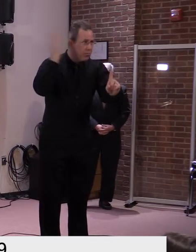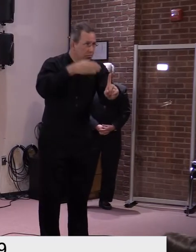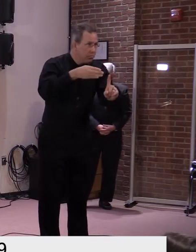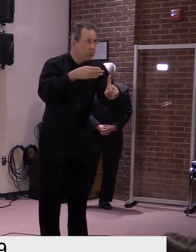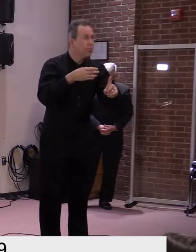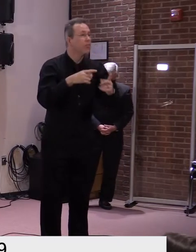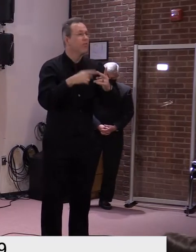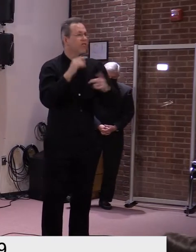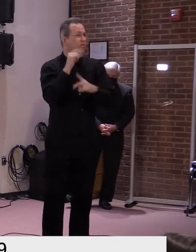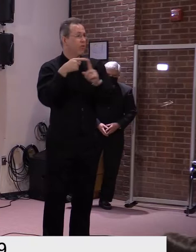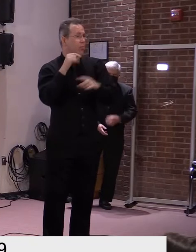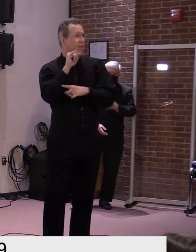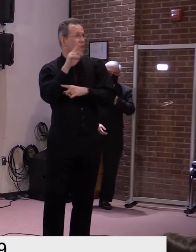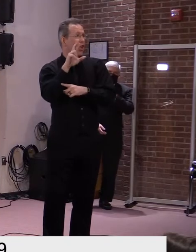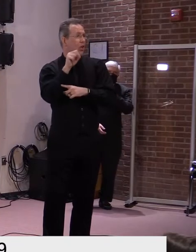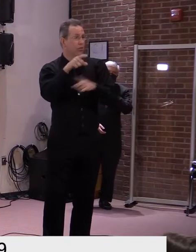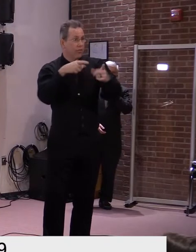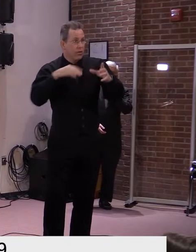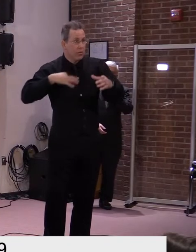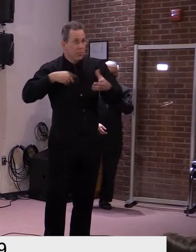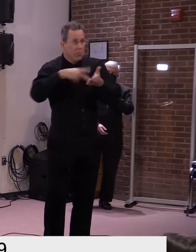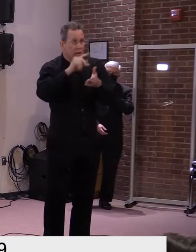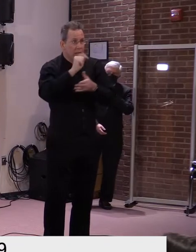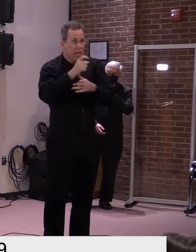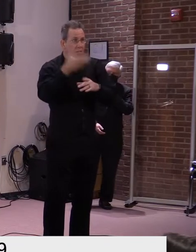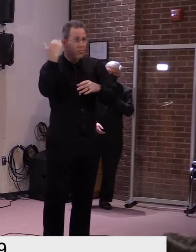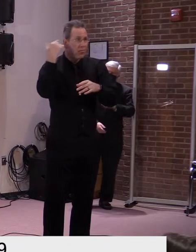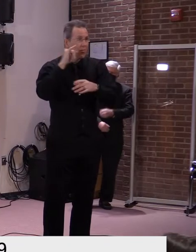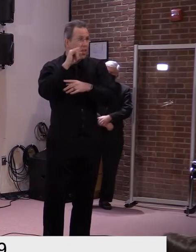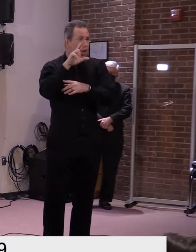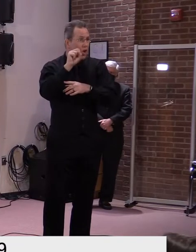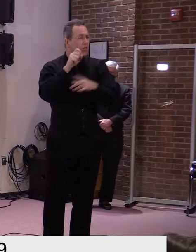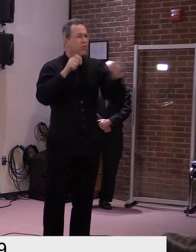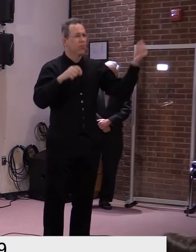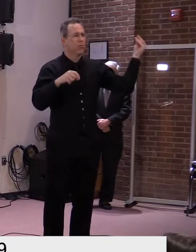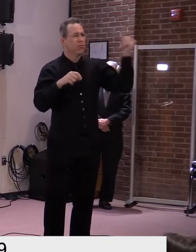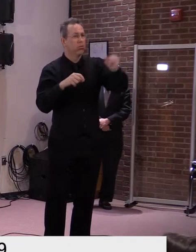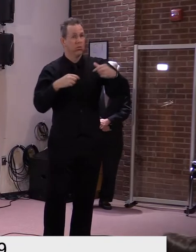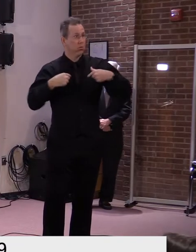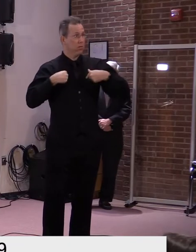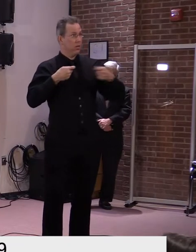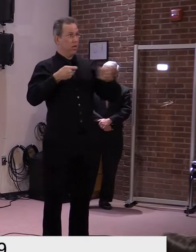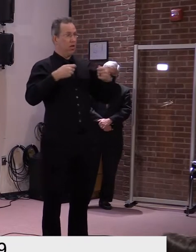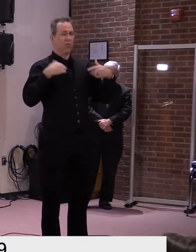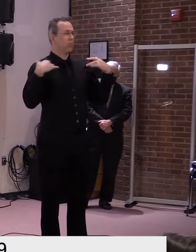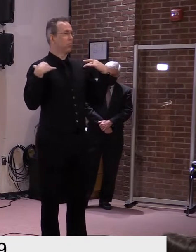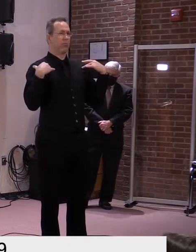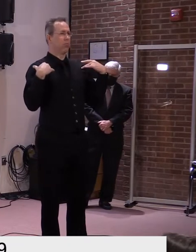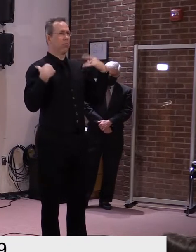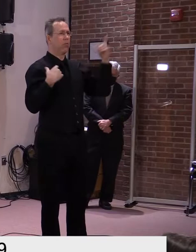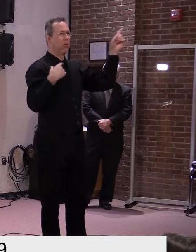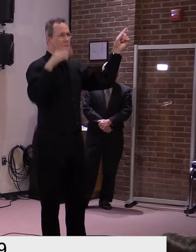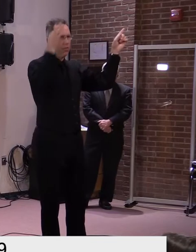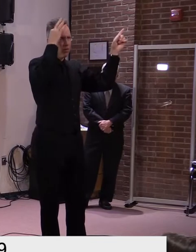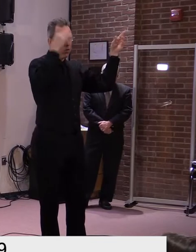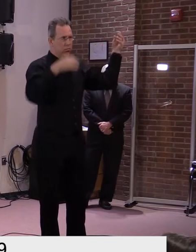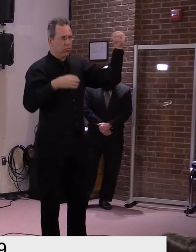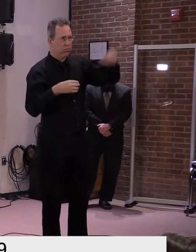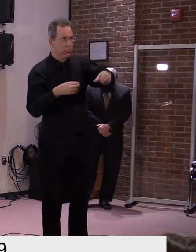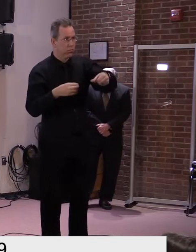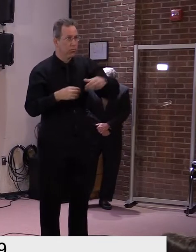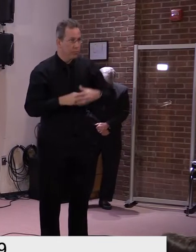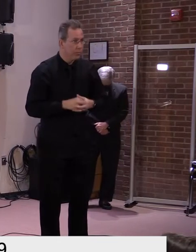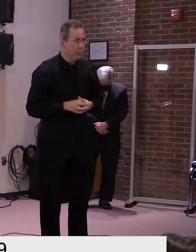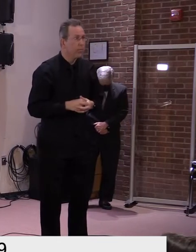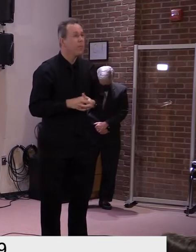no direct involvement in this payment. This is a $1,400 payment per adult and each dependent